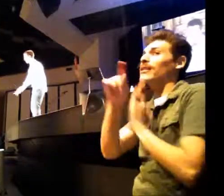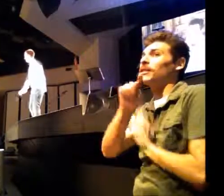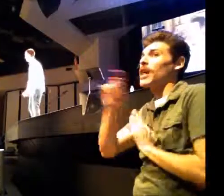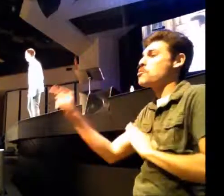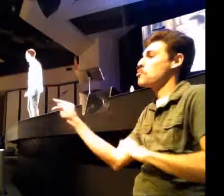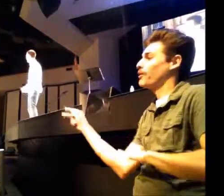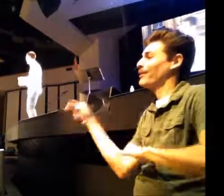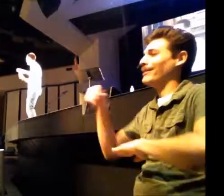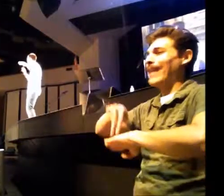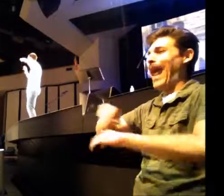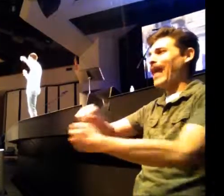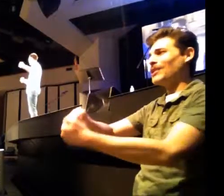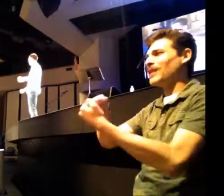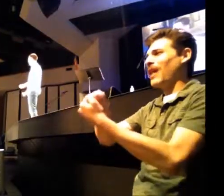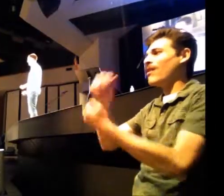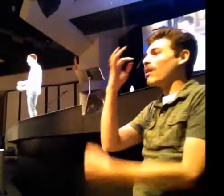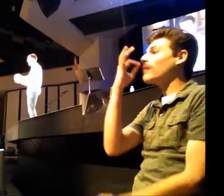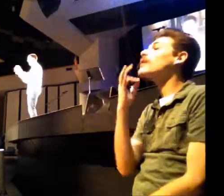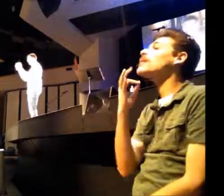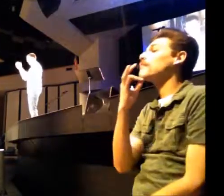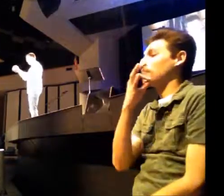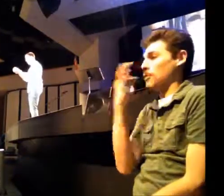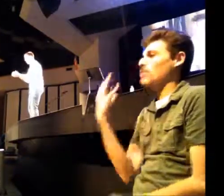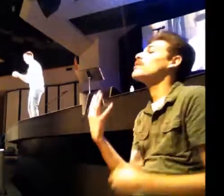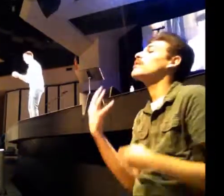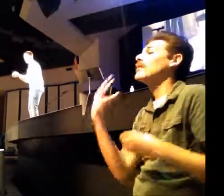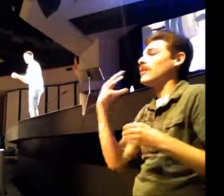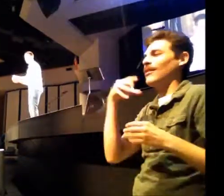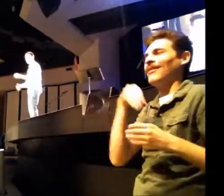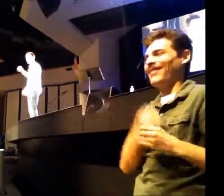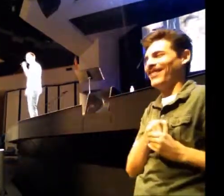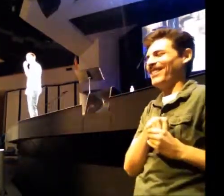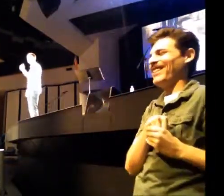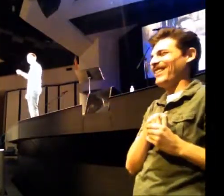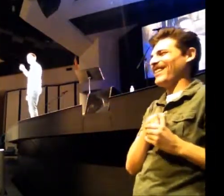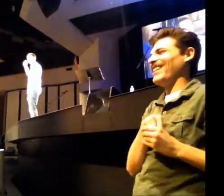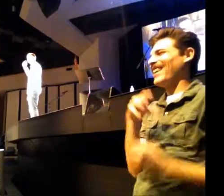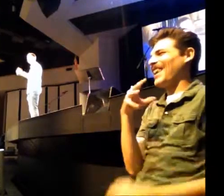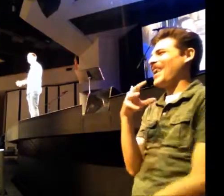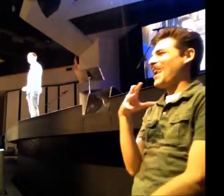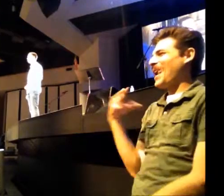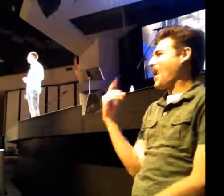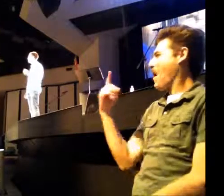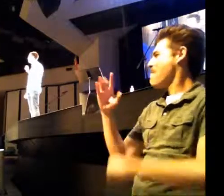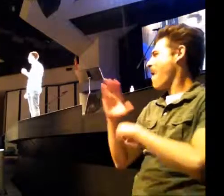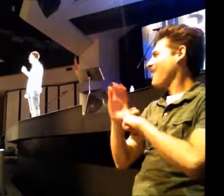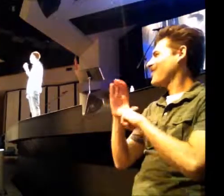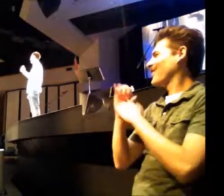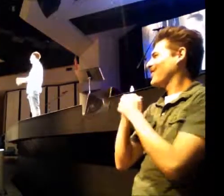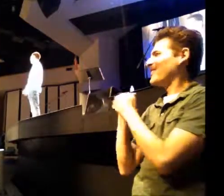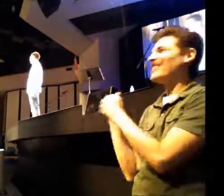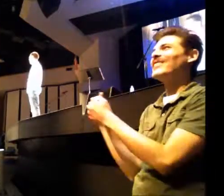all that communion is, out of all that Jesus has done, out of our stories intertwined, united as one church,